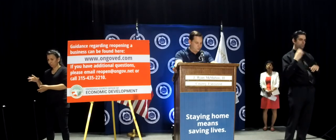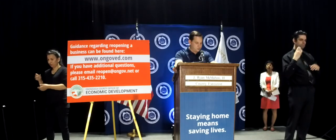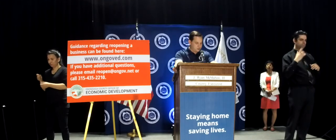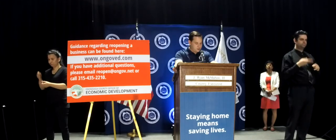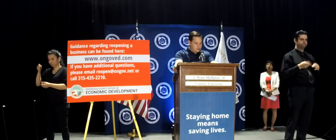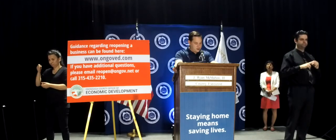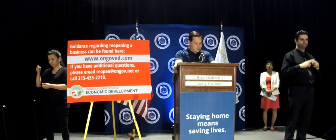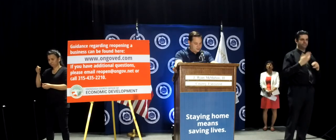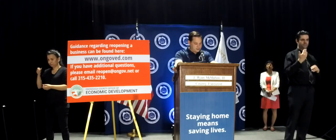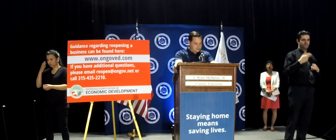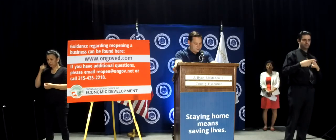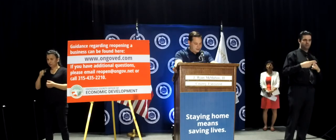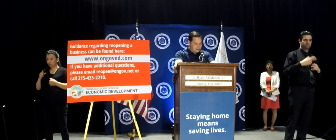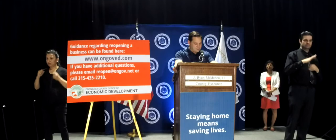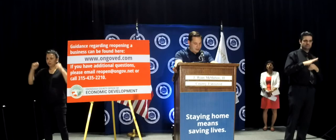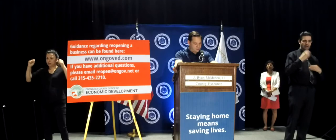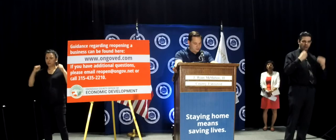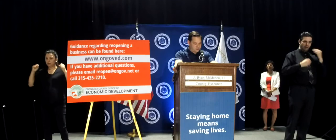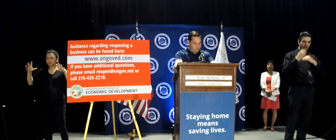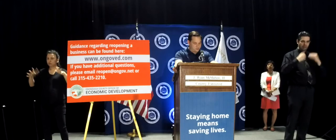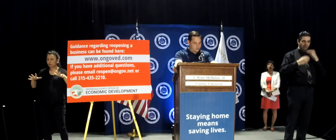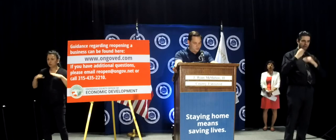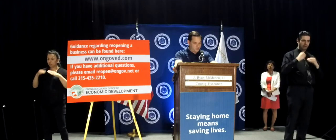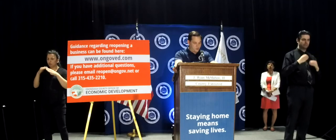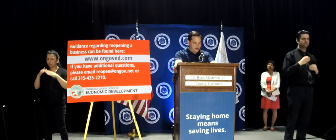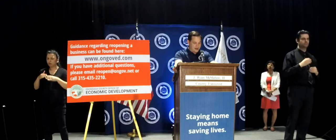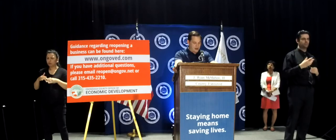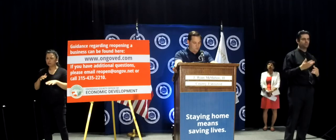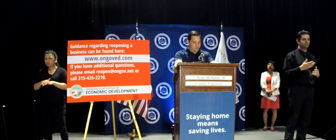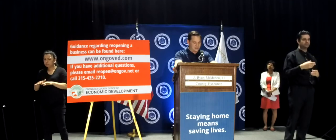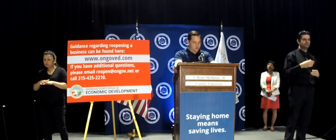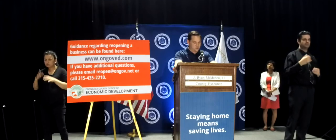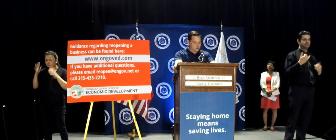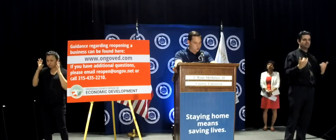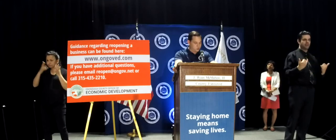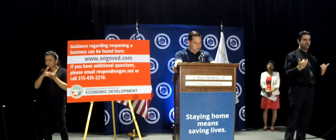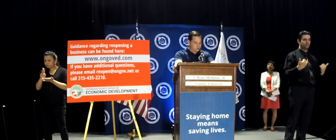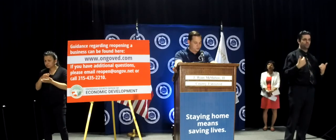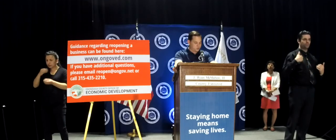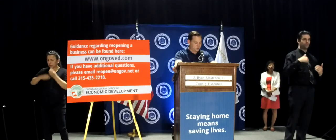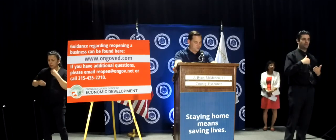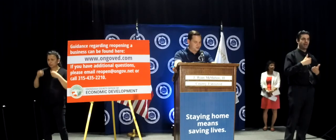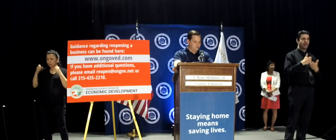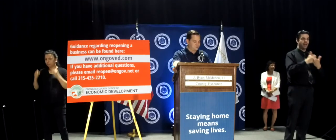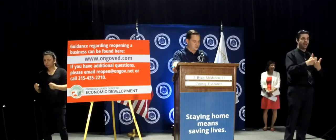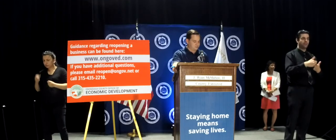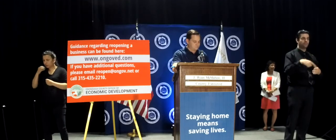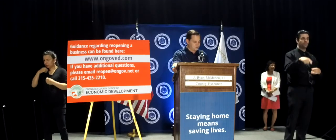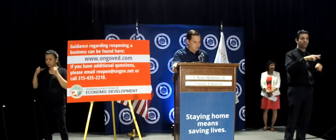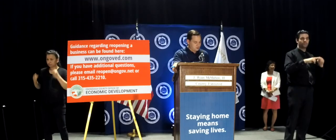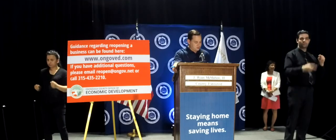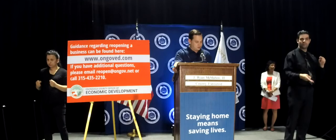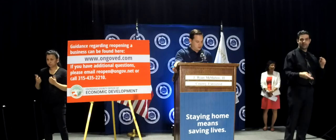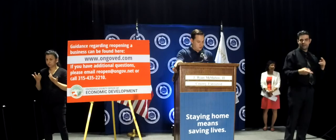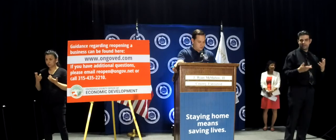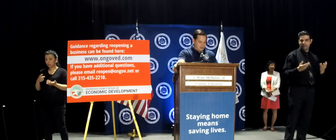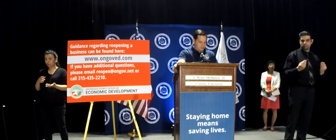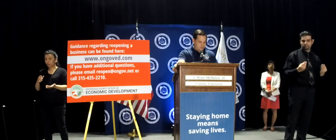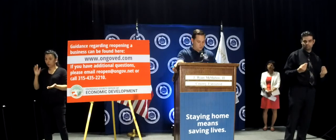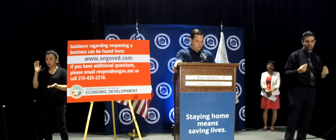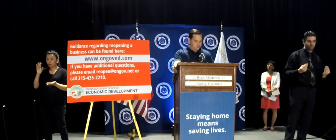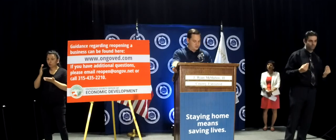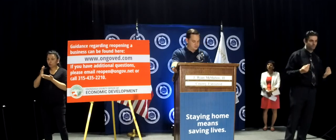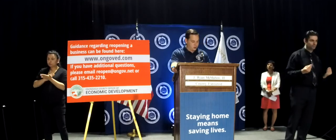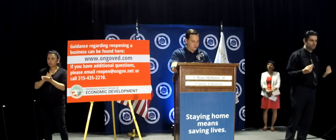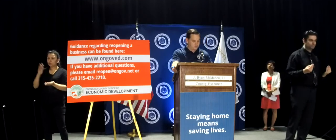bad food. Today, I'm happy to share with you a way to help potentially lose some of the quarantine 15. Leone